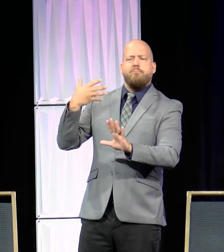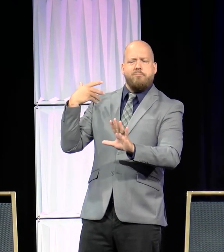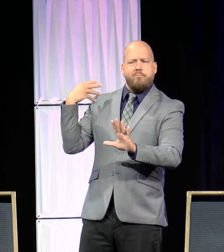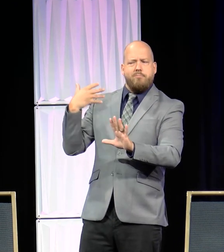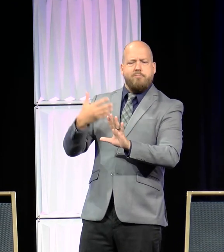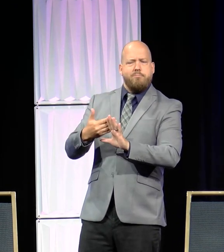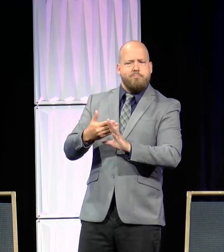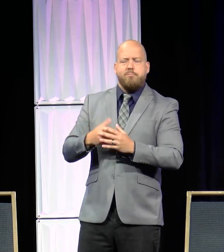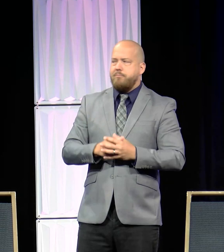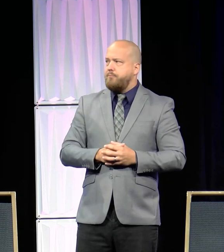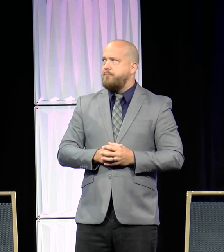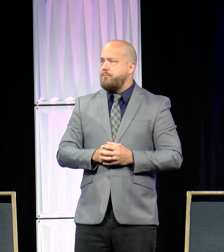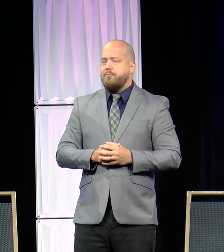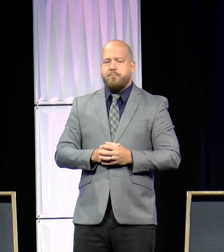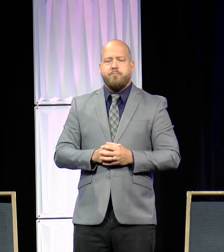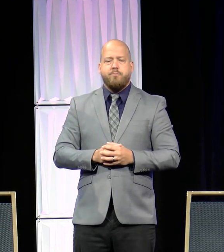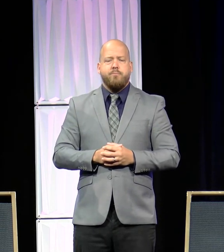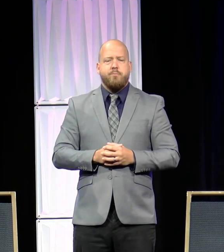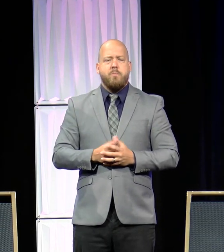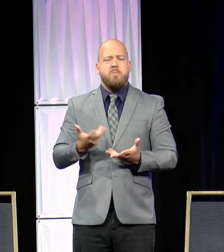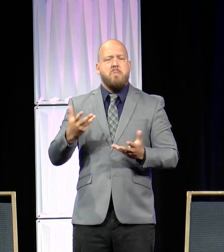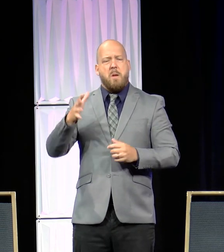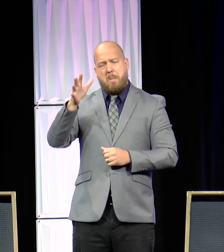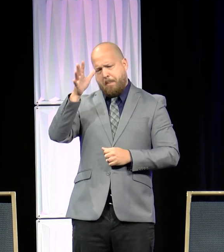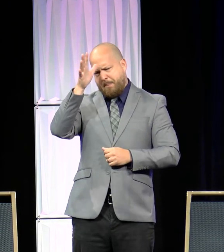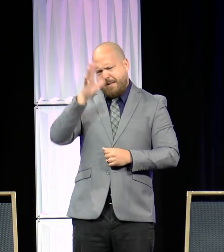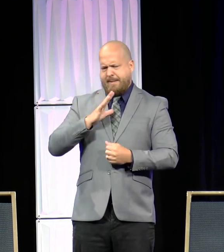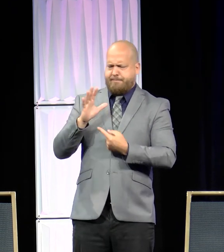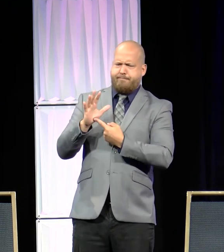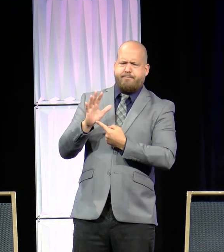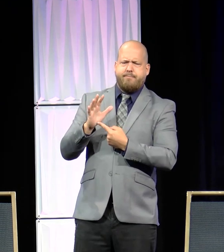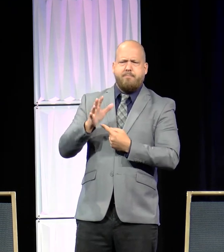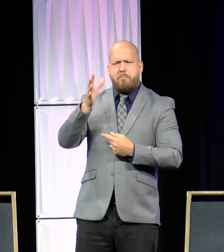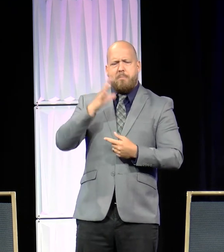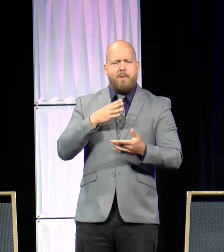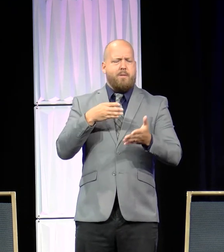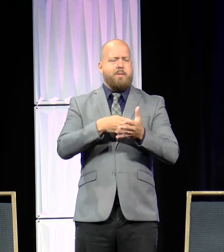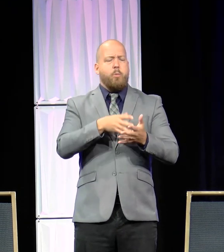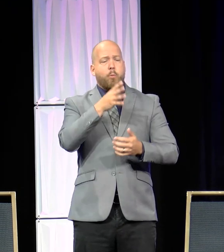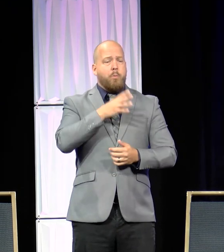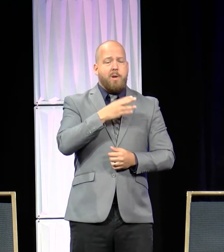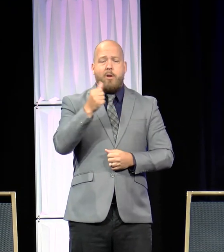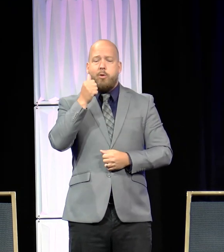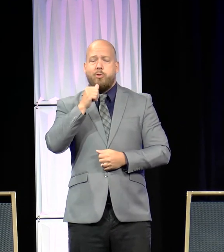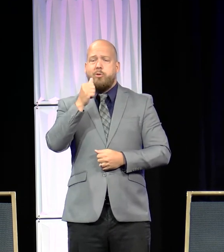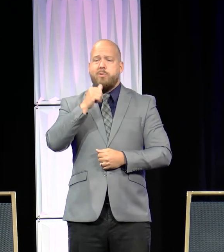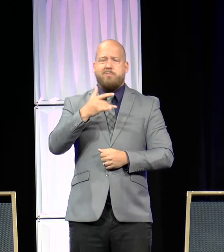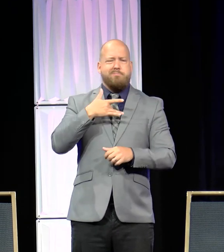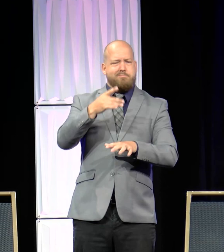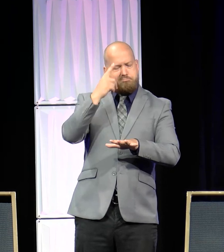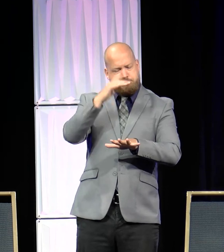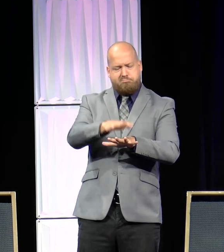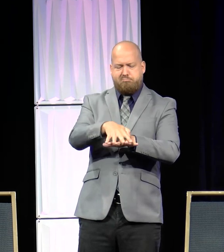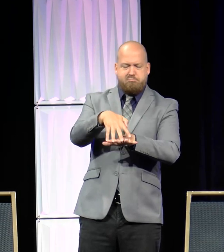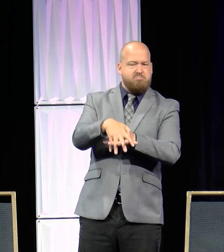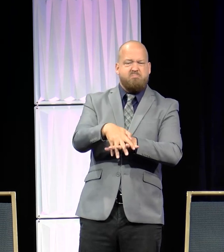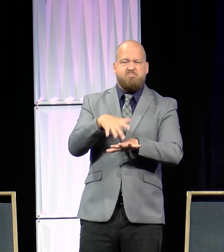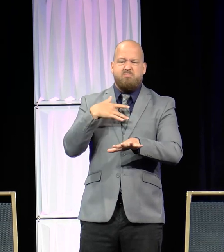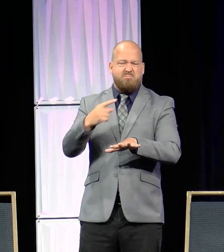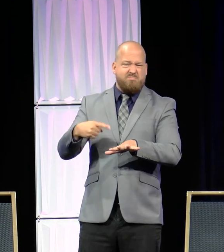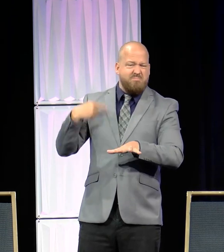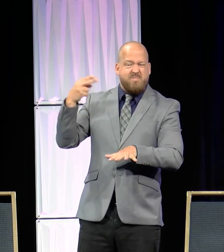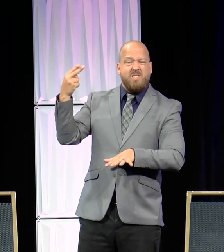was that men's violence against women and girls was rooted in a patriarchy. Now, I still believe that largely to be